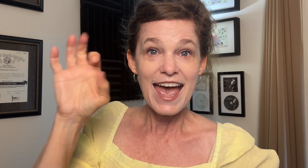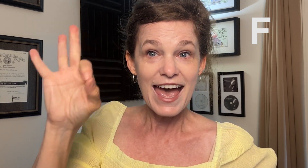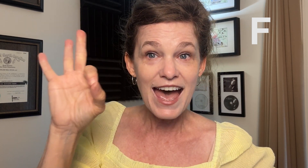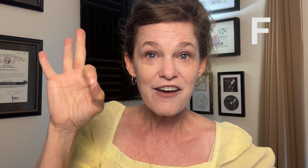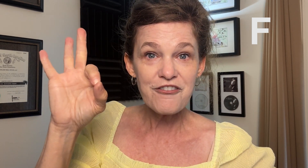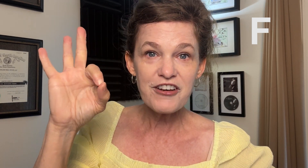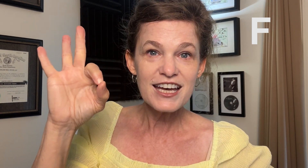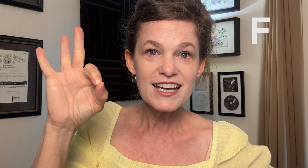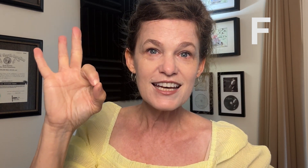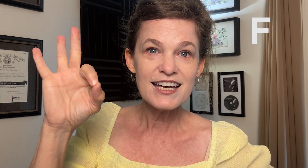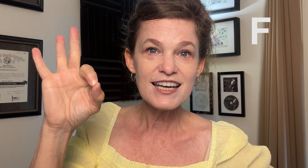F,